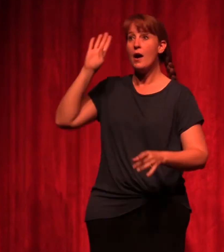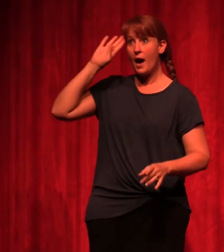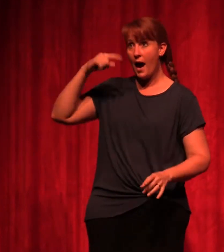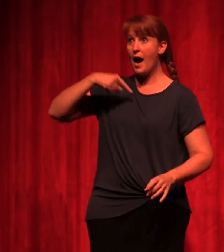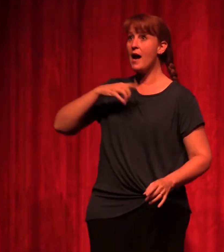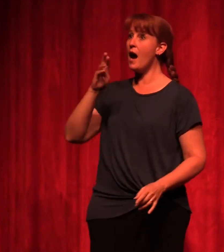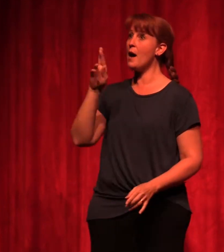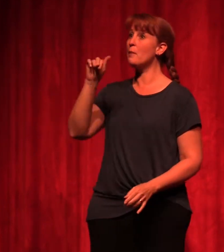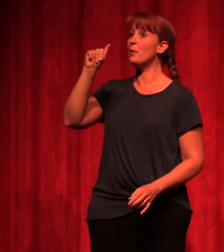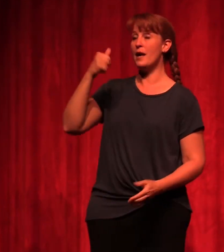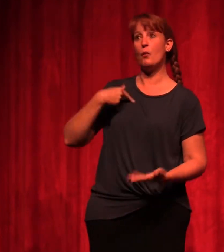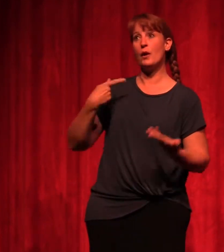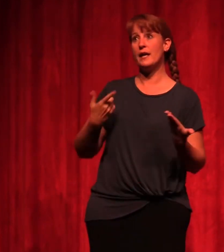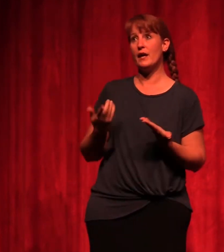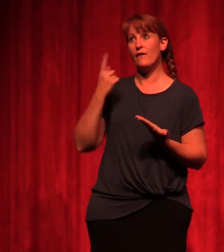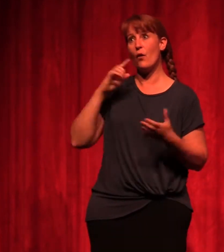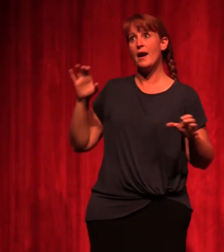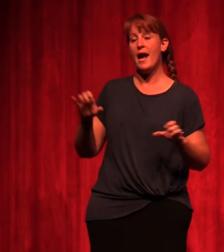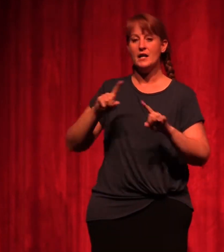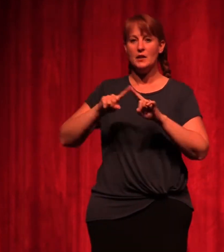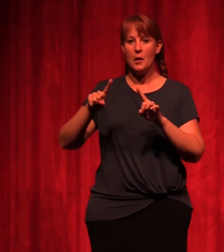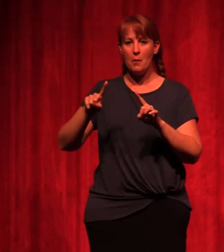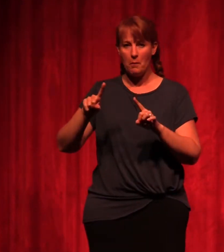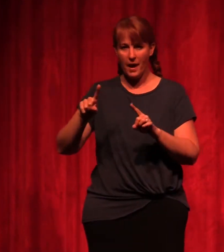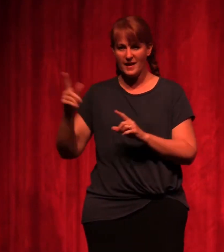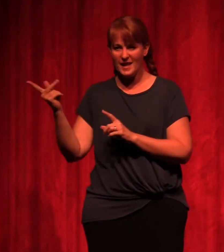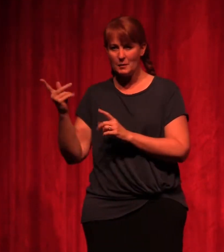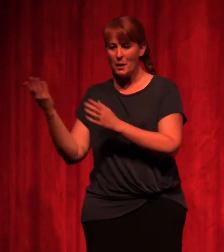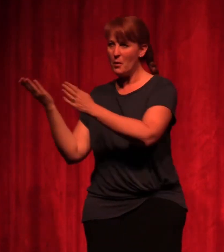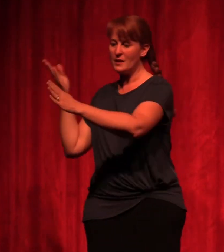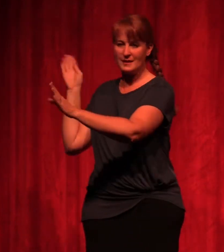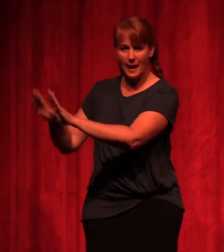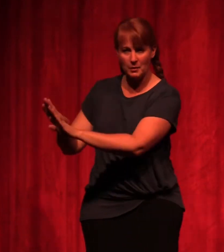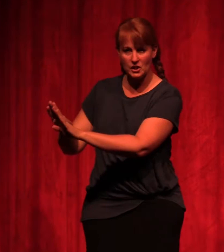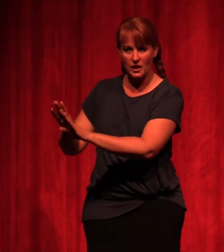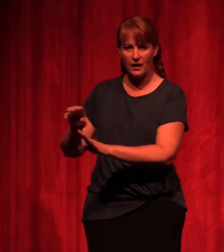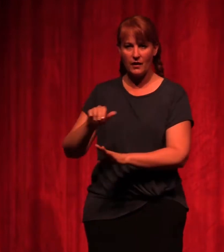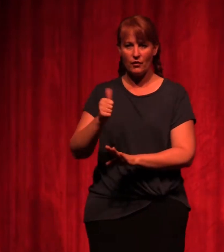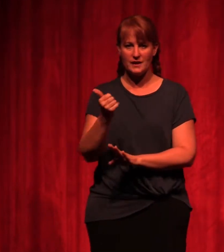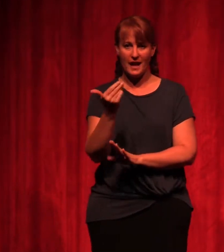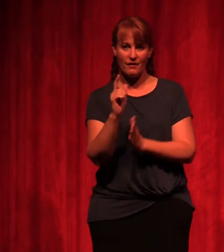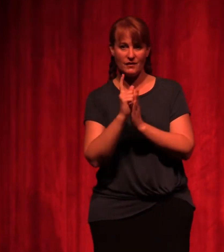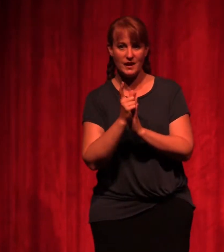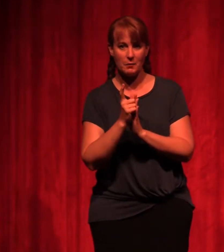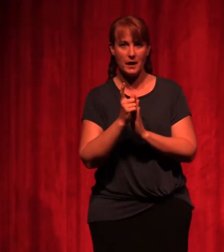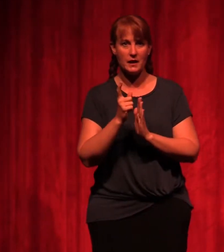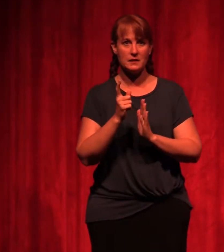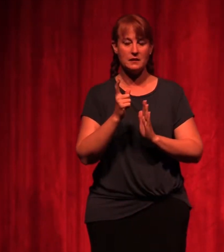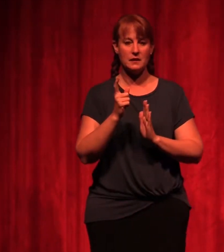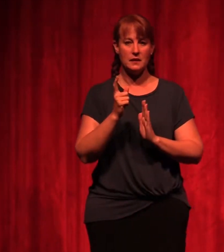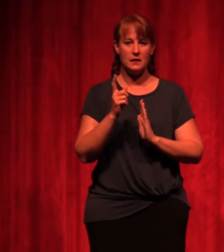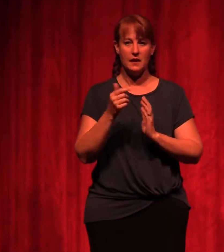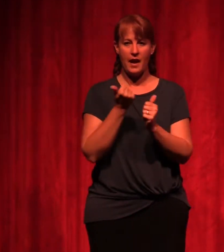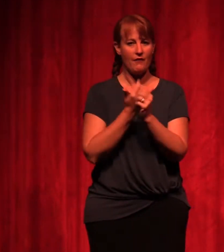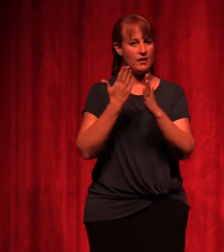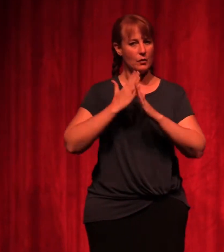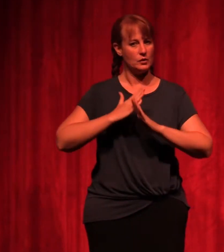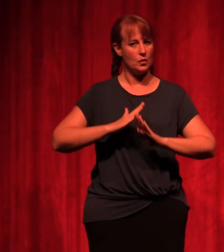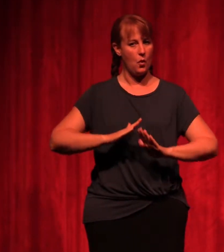I'm Bria, we're here for this action," but they slammed the door shut, and for another 10 or 15 minutes, it's all quiet on the